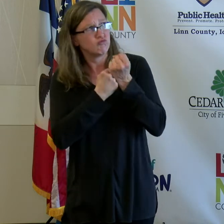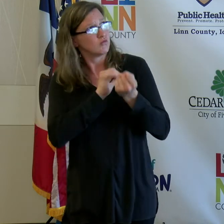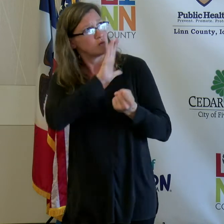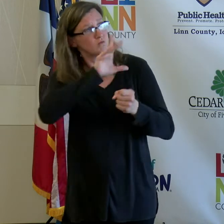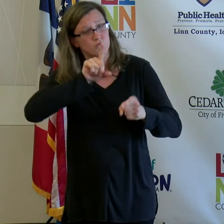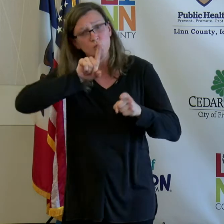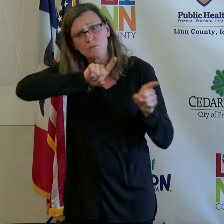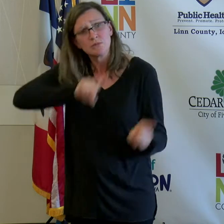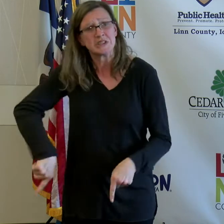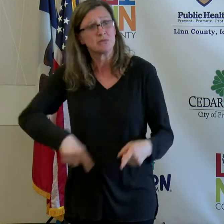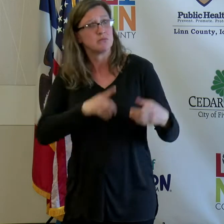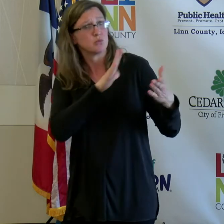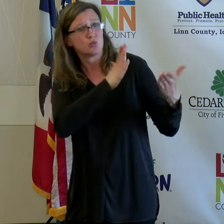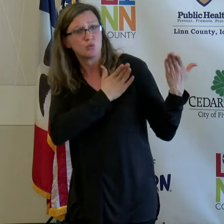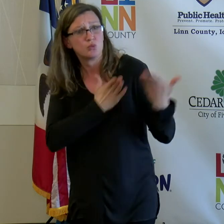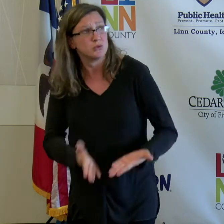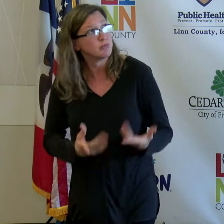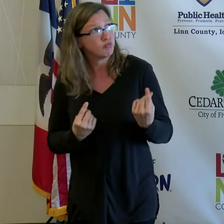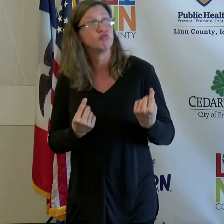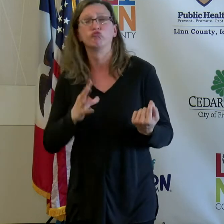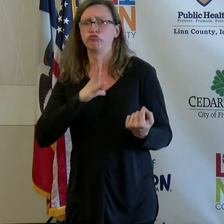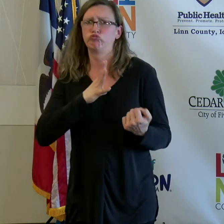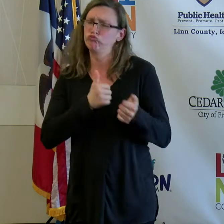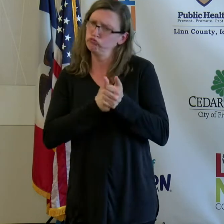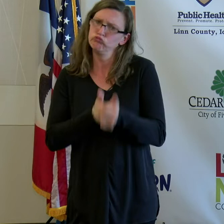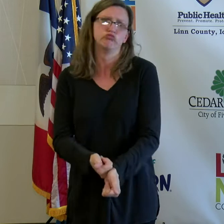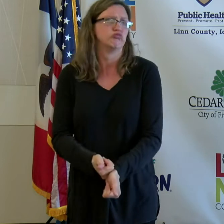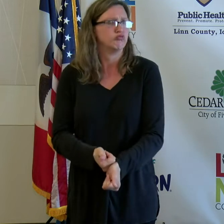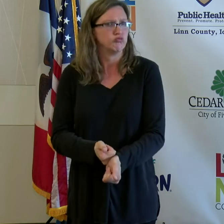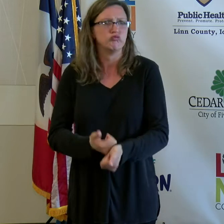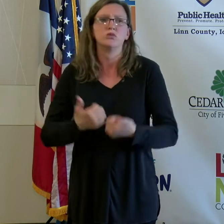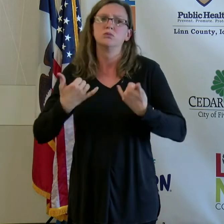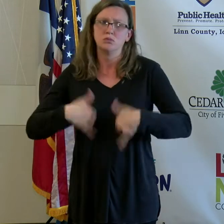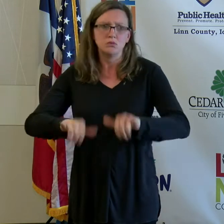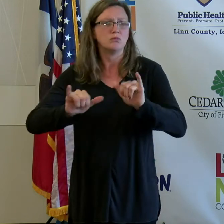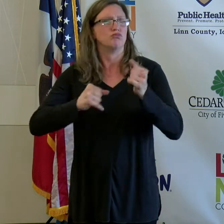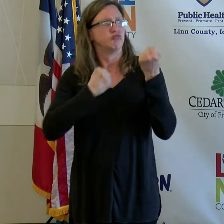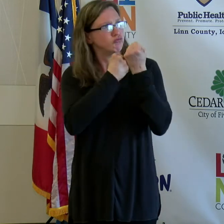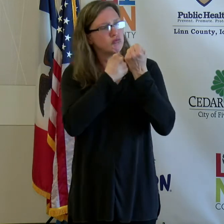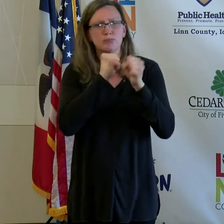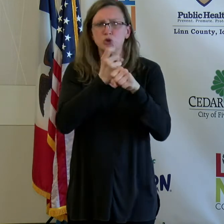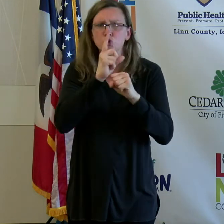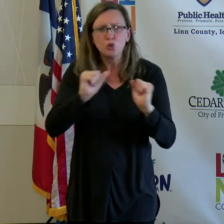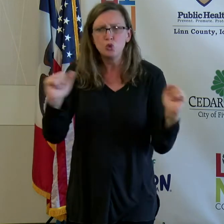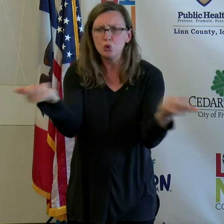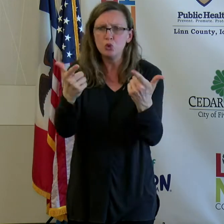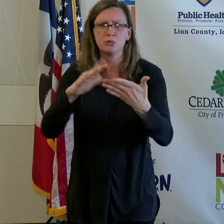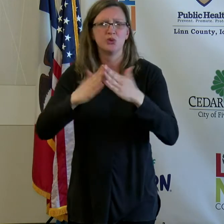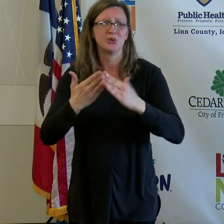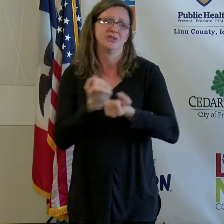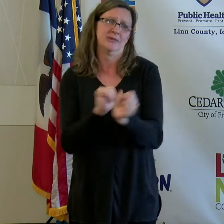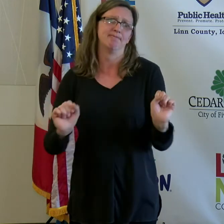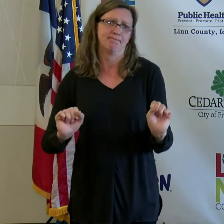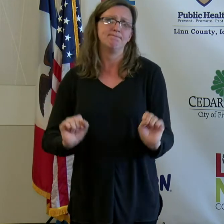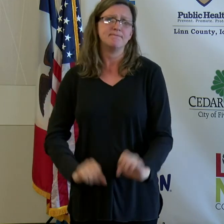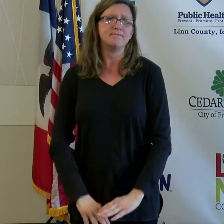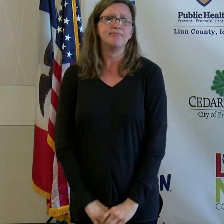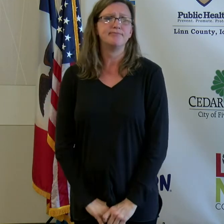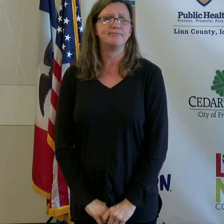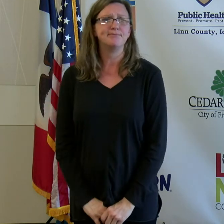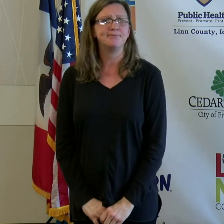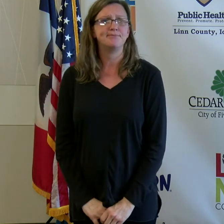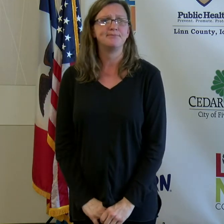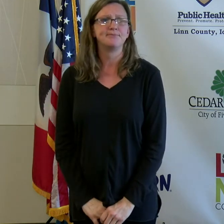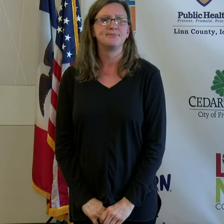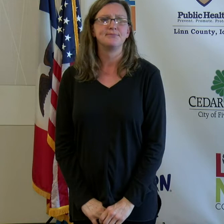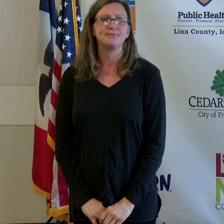will continue to do that if necessary, but this should not and could not and cannot